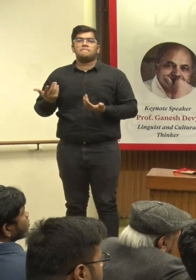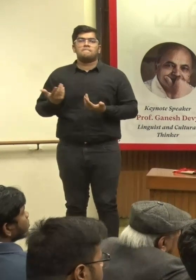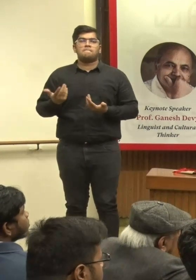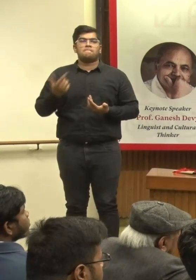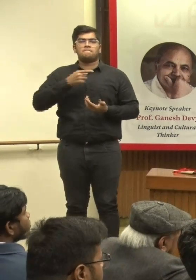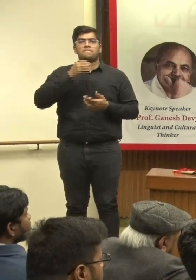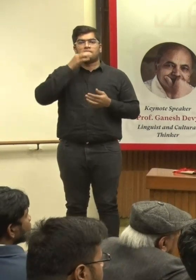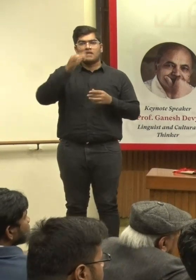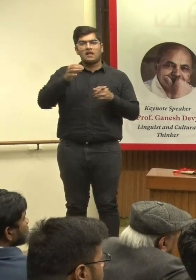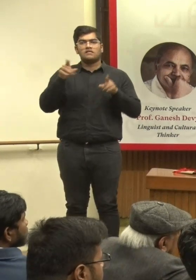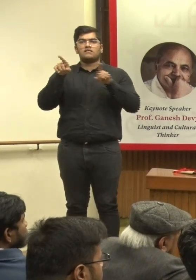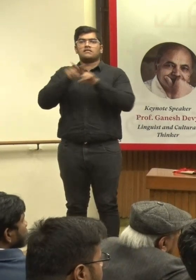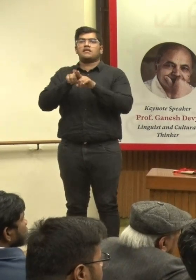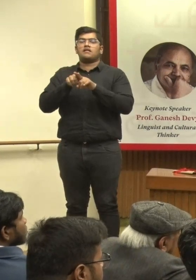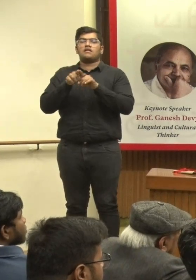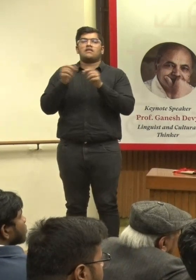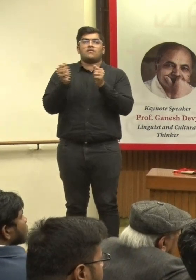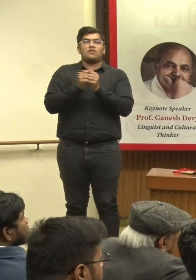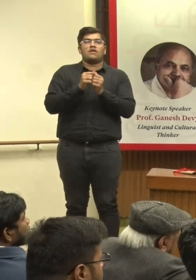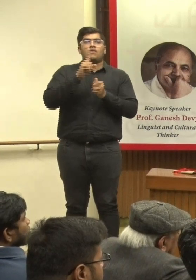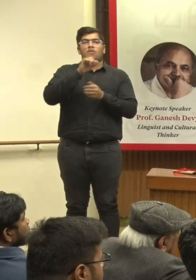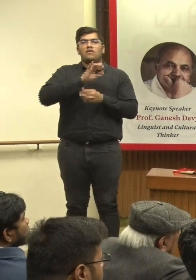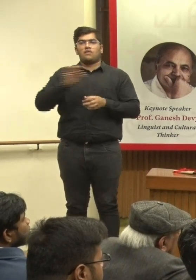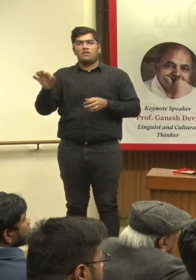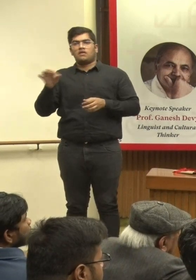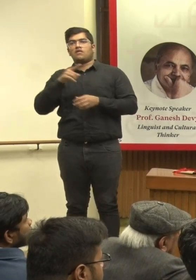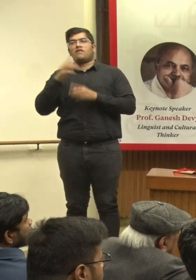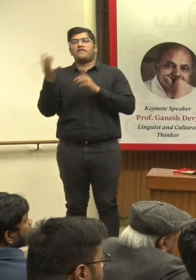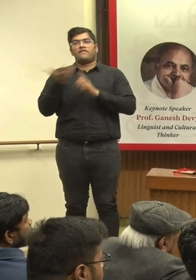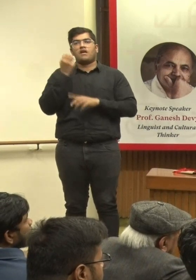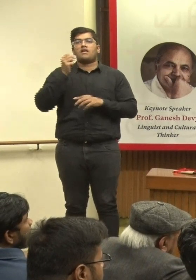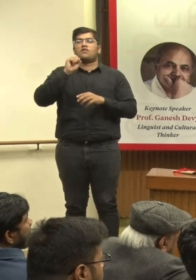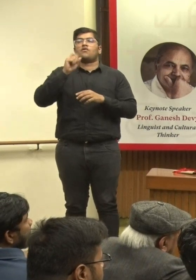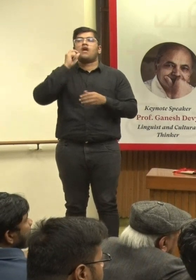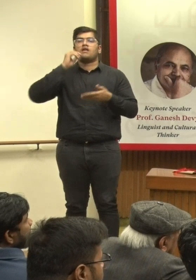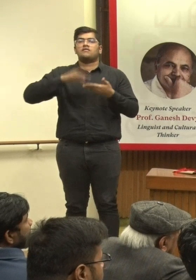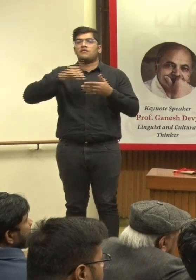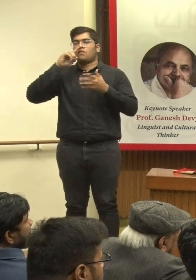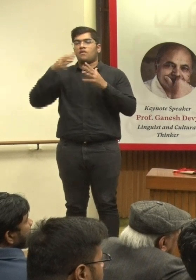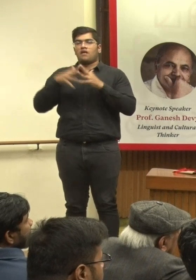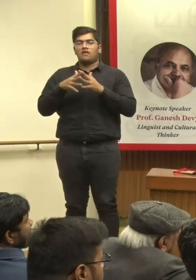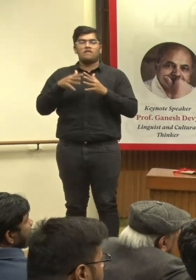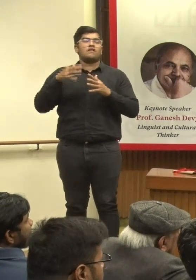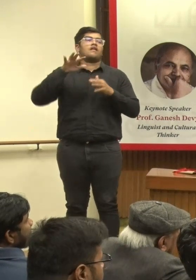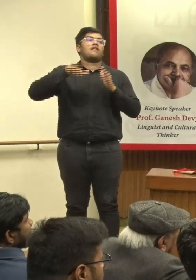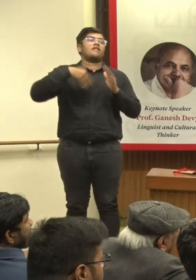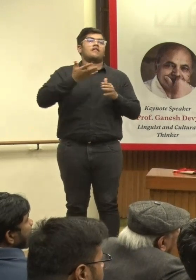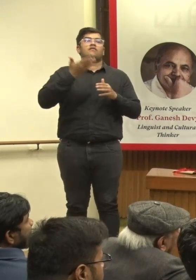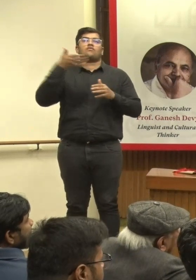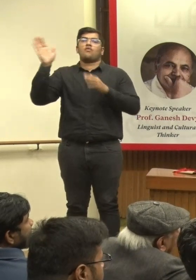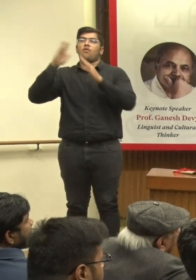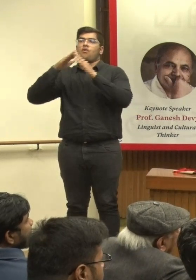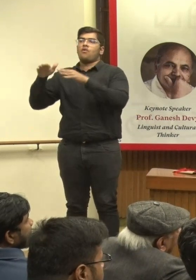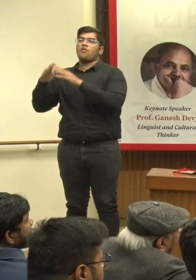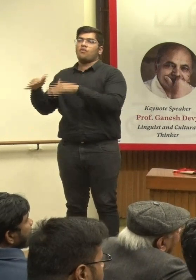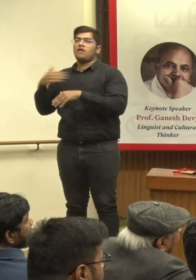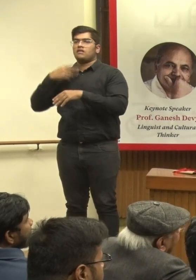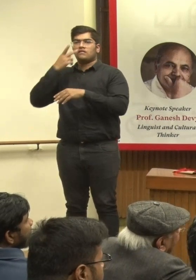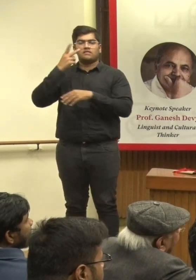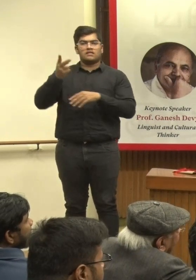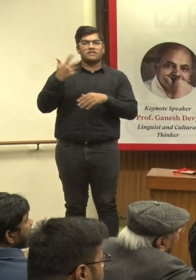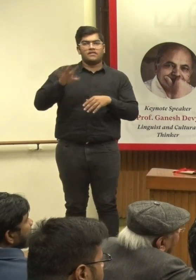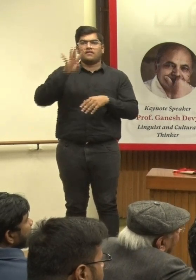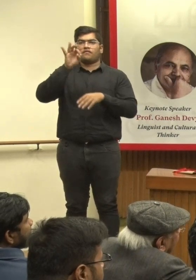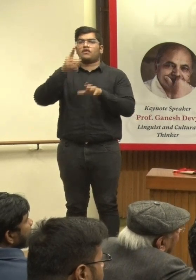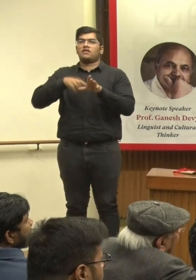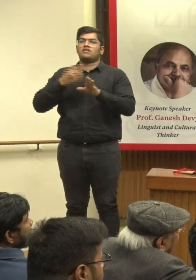asked to stay together for a week and find their husband or wife and then go home. This used to happen. I've seen it with my eyes 40 years